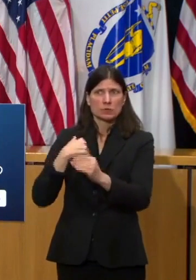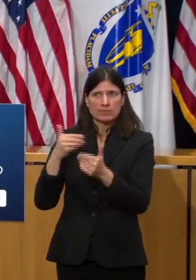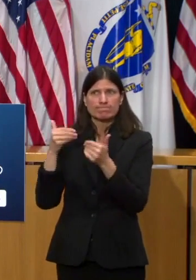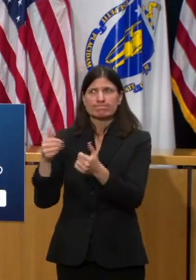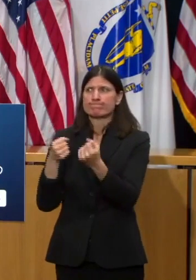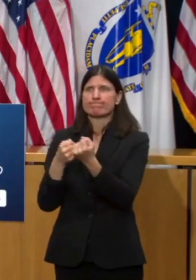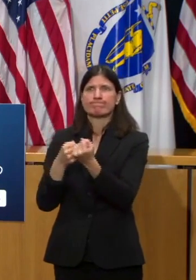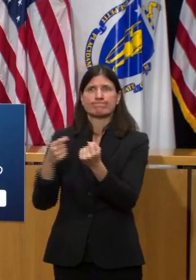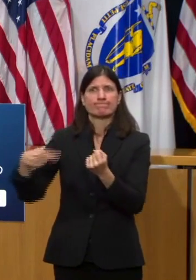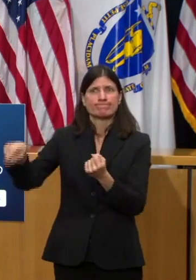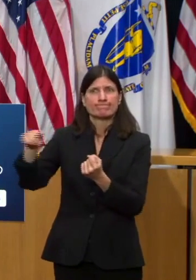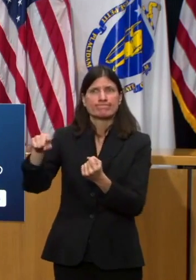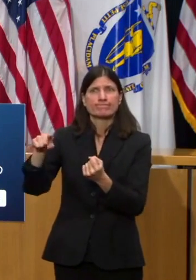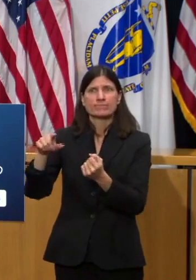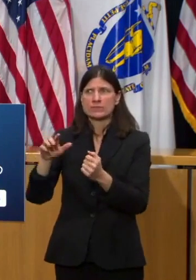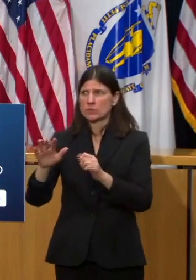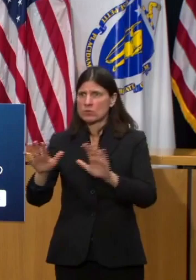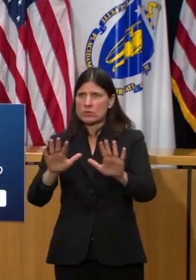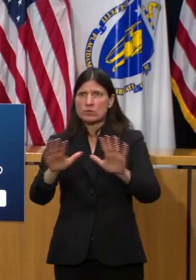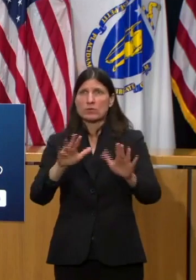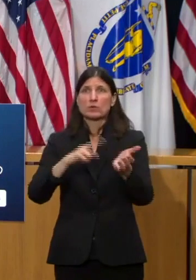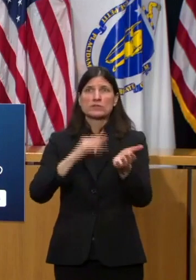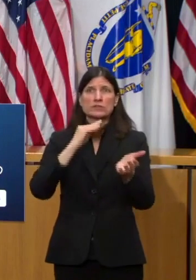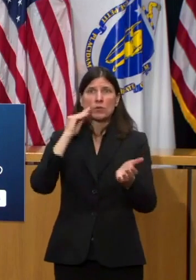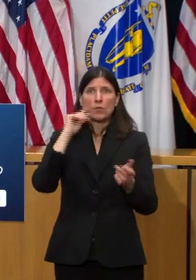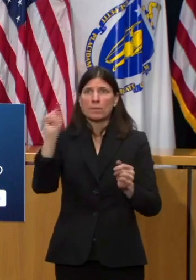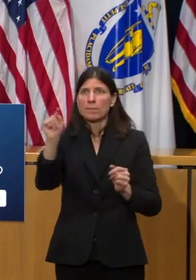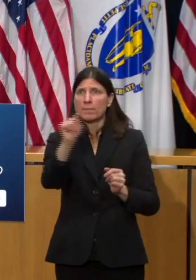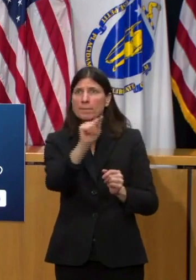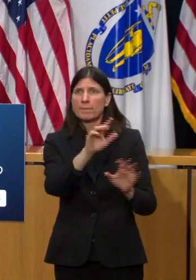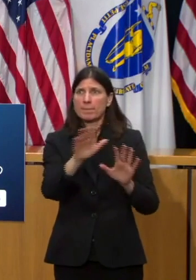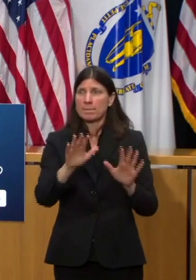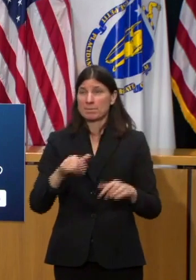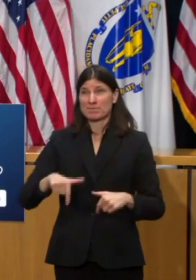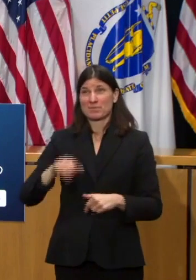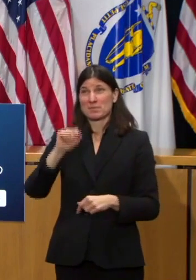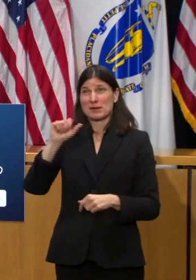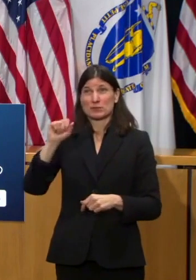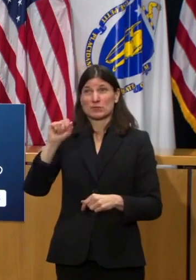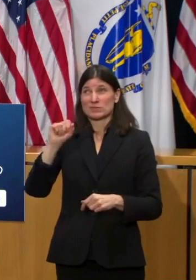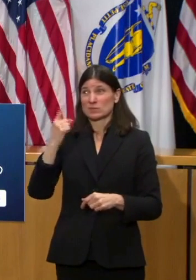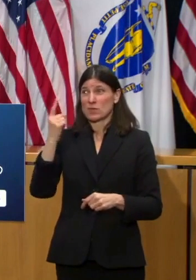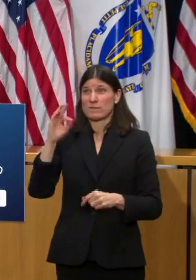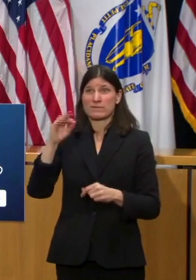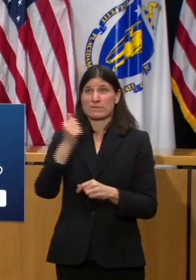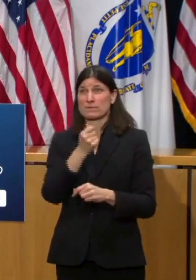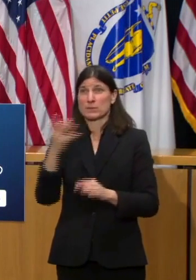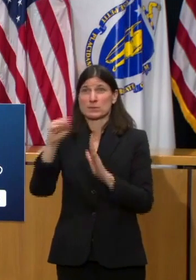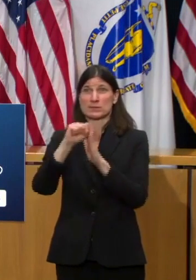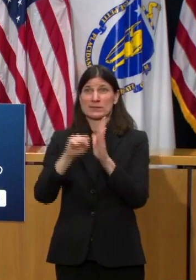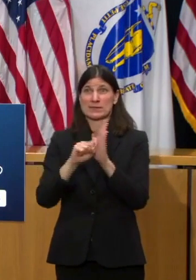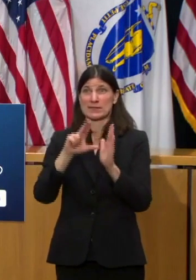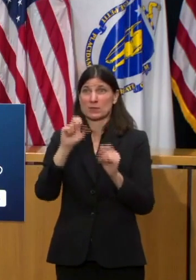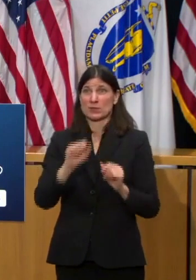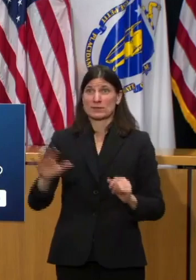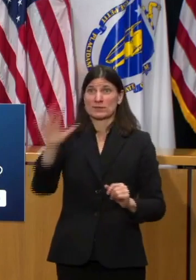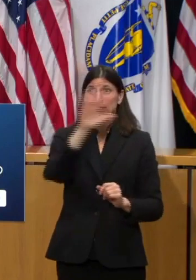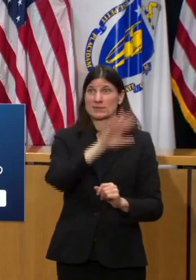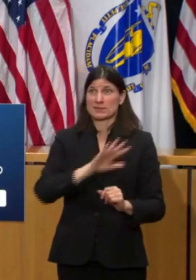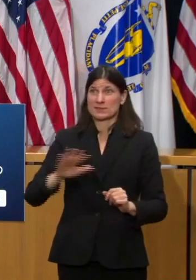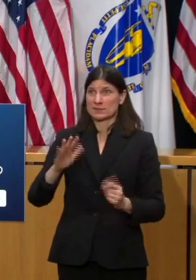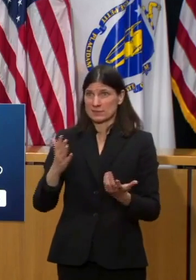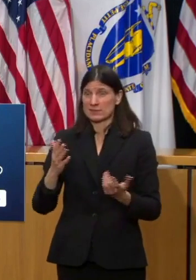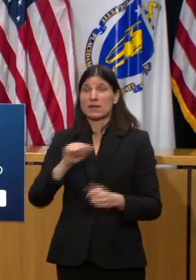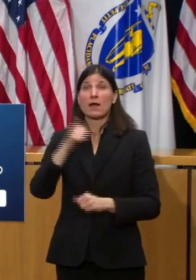one that put PCAs, personal care attendants, and home health aides at the top of our list. And one of the reasons we